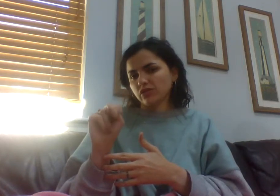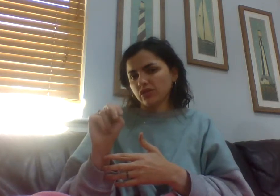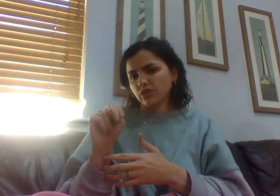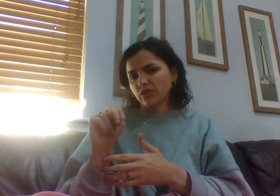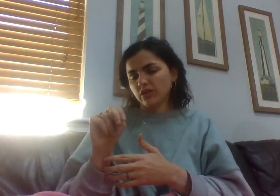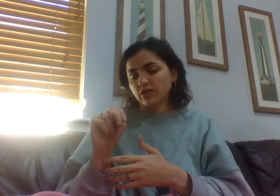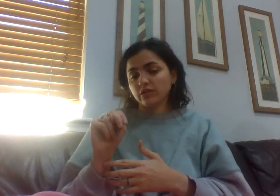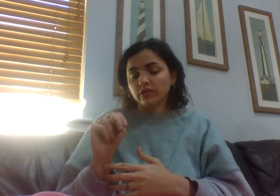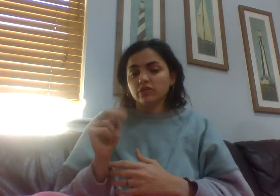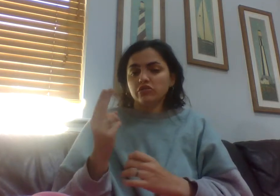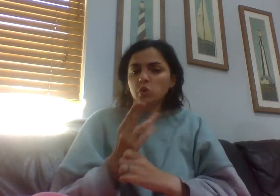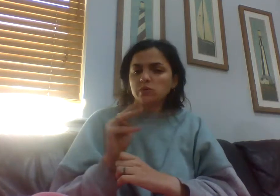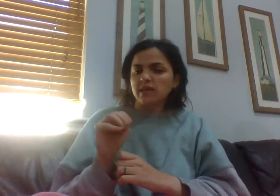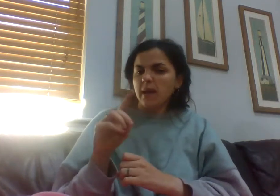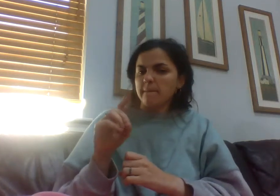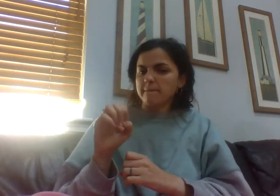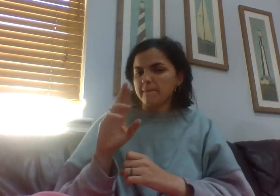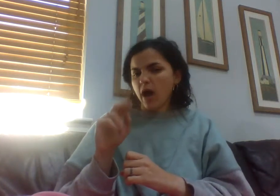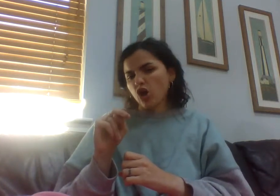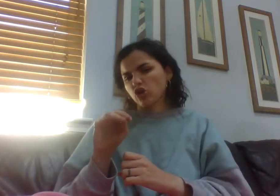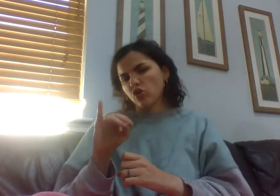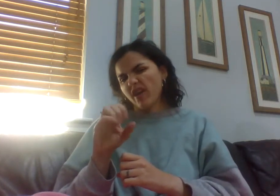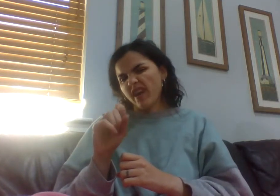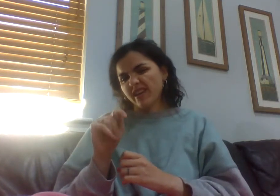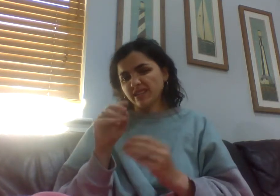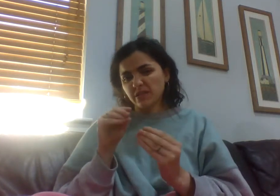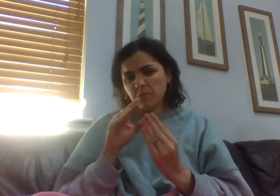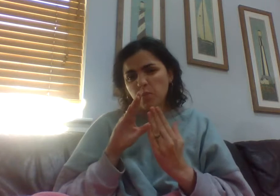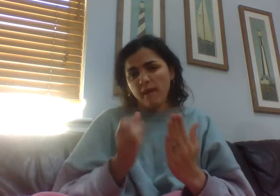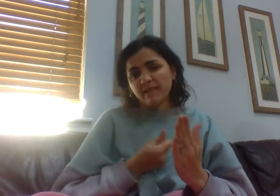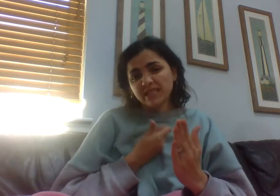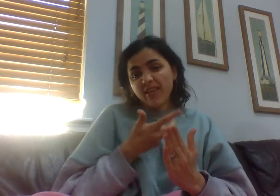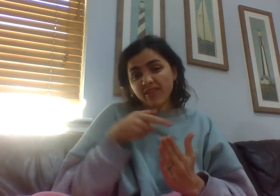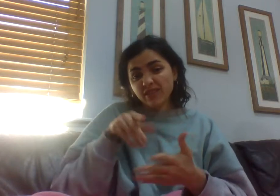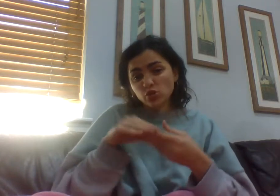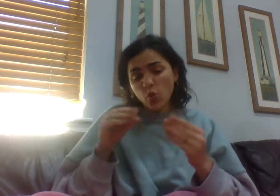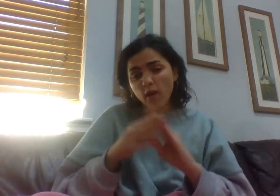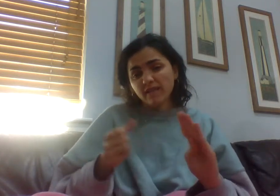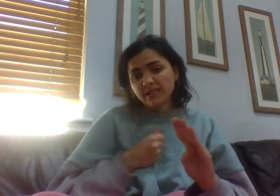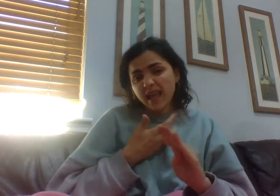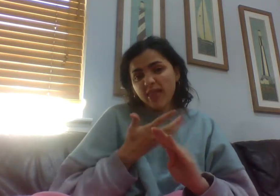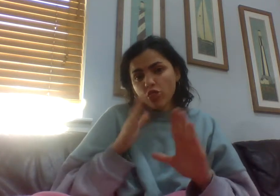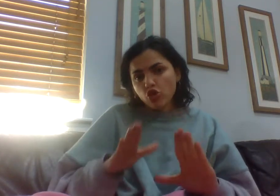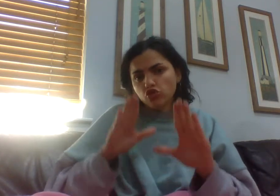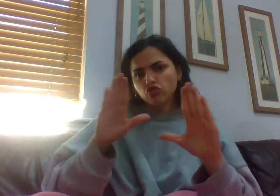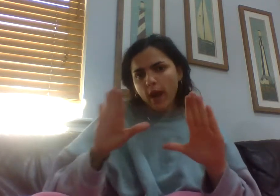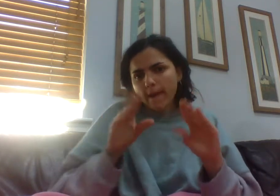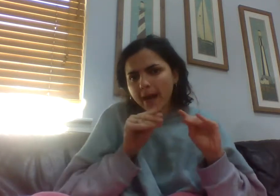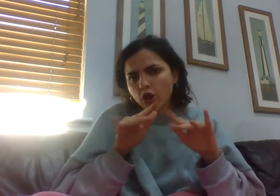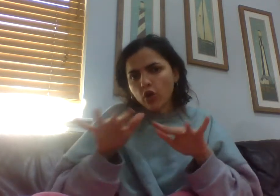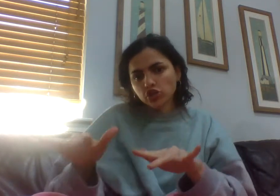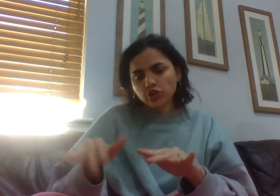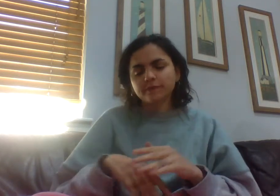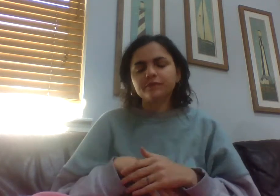the telling of this historical event, which is the Great Migration. And I want to remind you of that painter